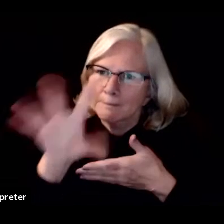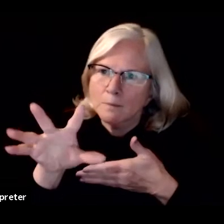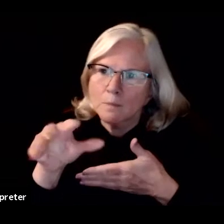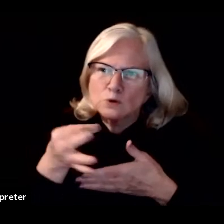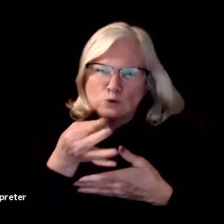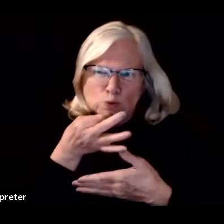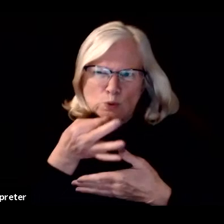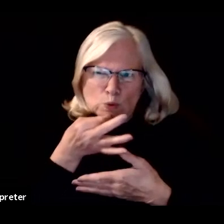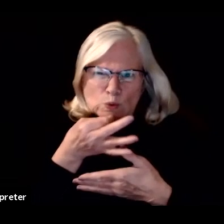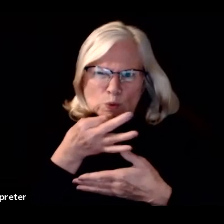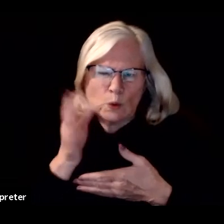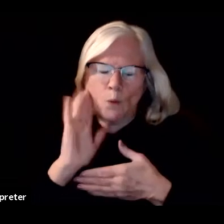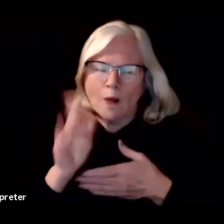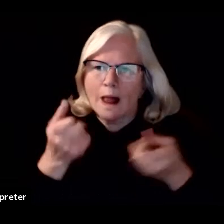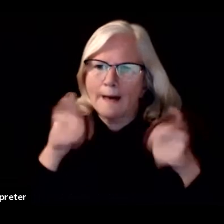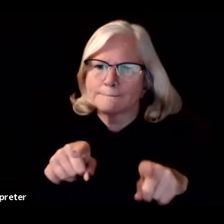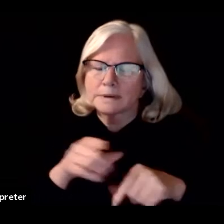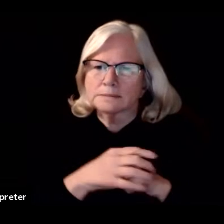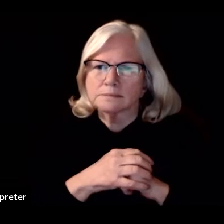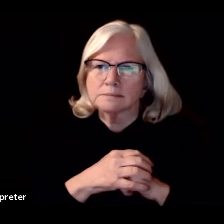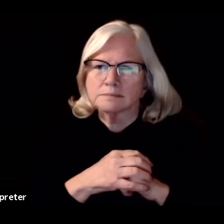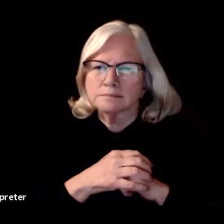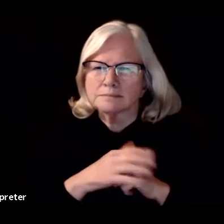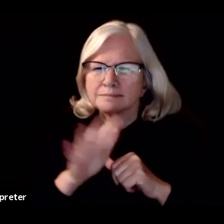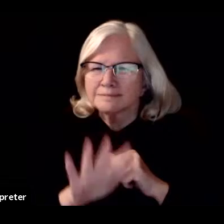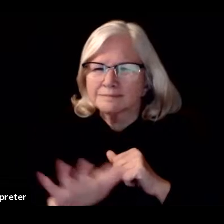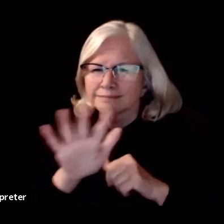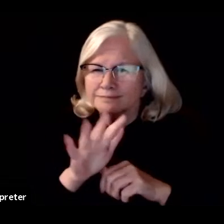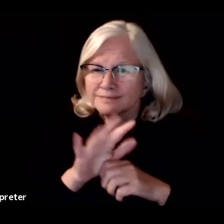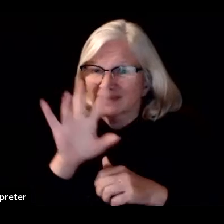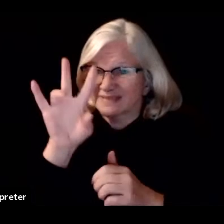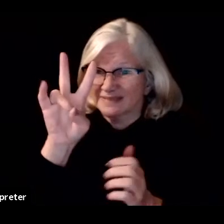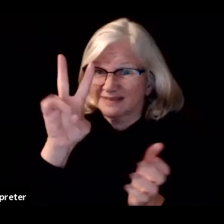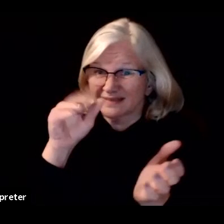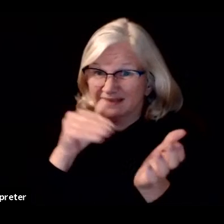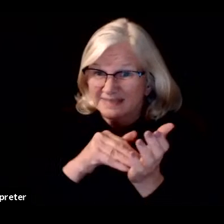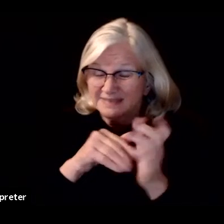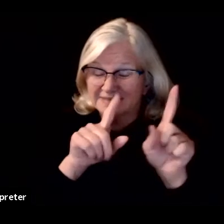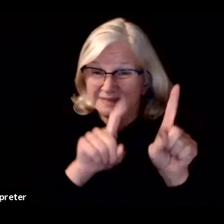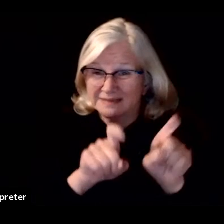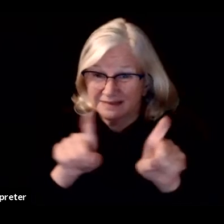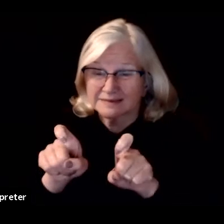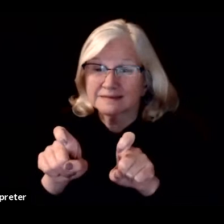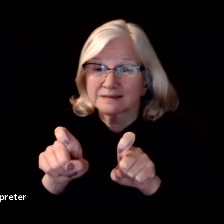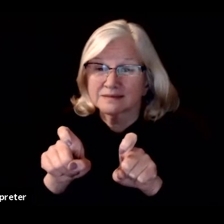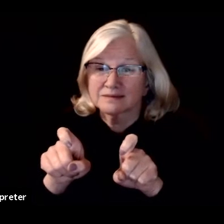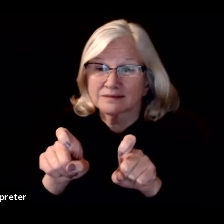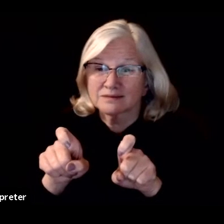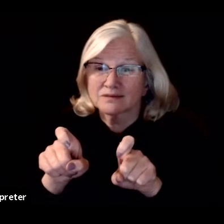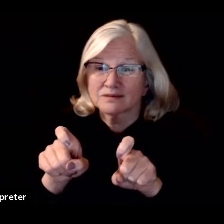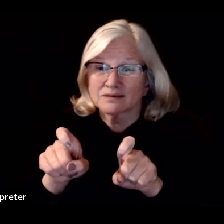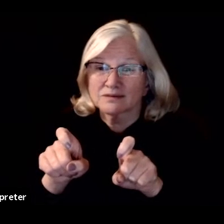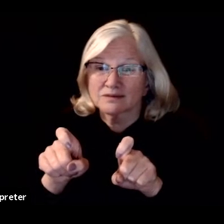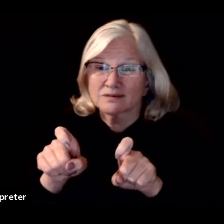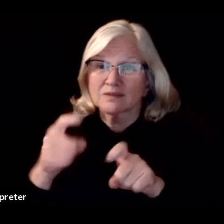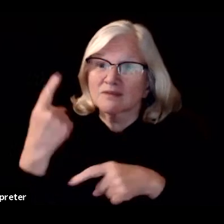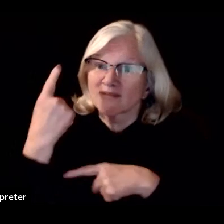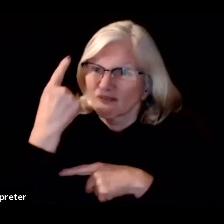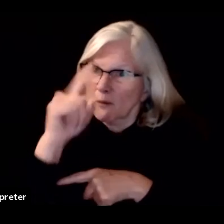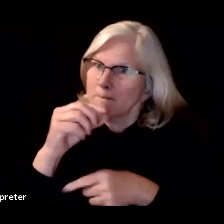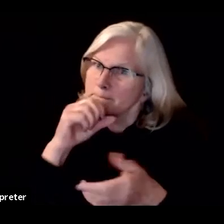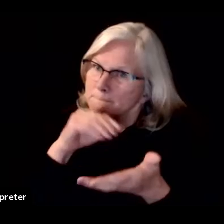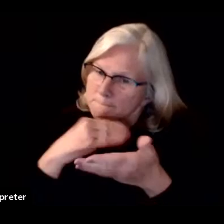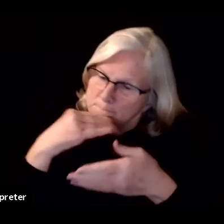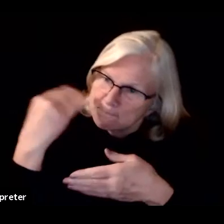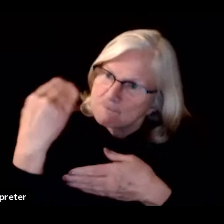nearly 7,000 testing kits have been ordered. And 811 of those kits have been used, have